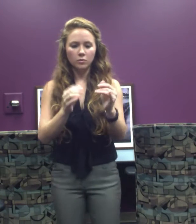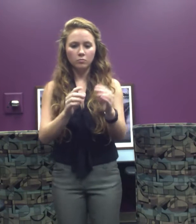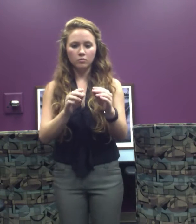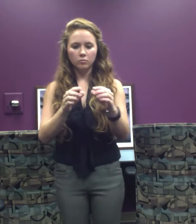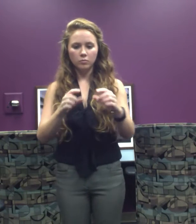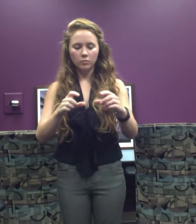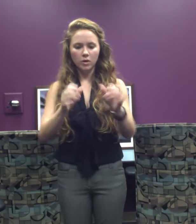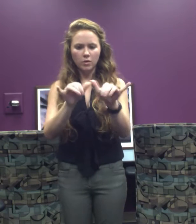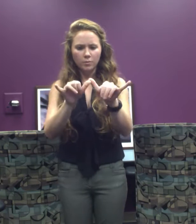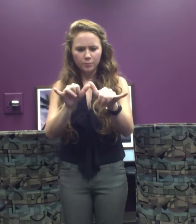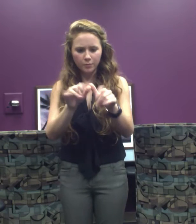there.